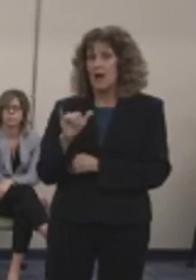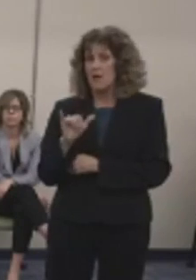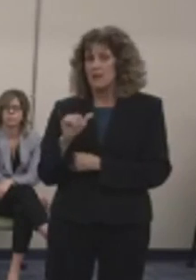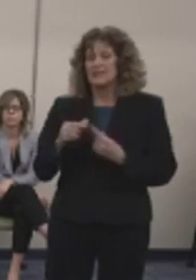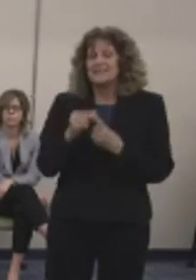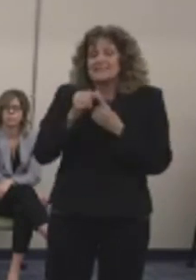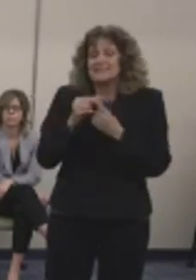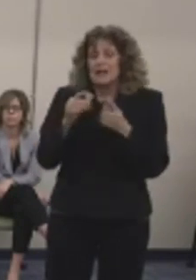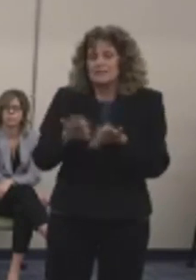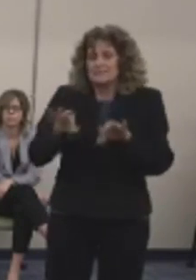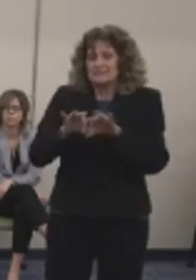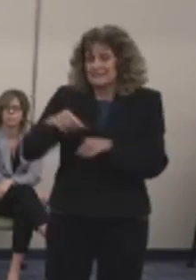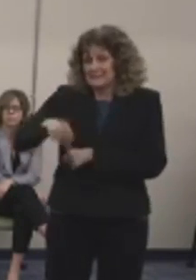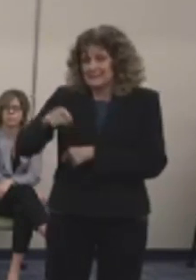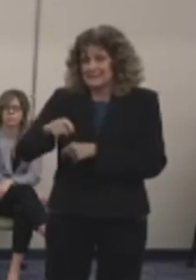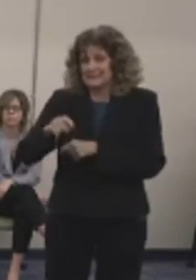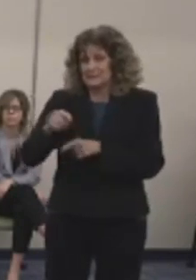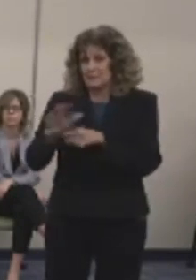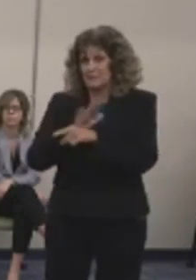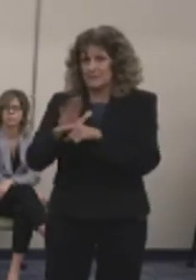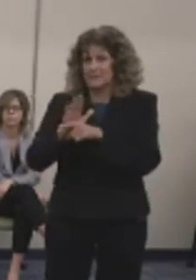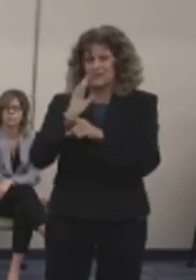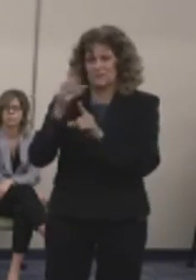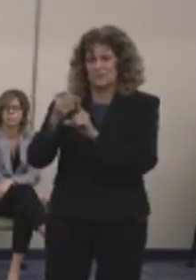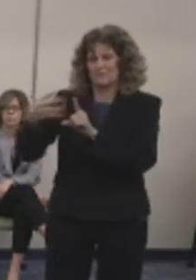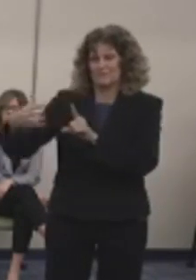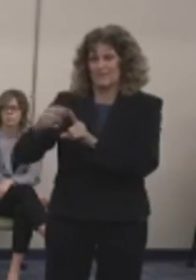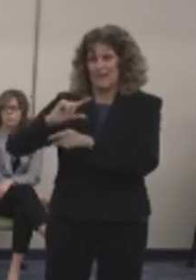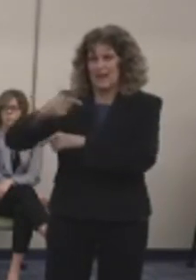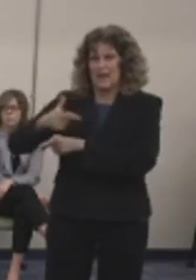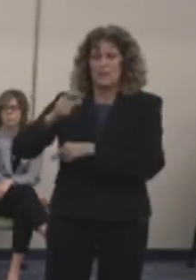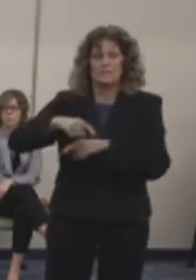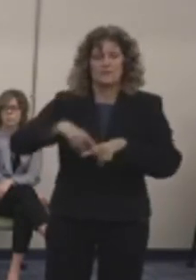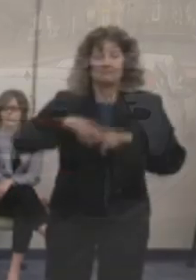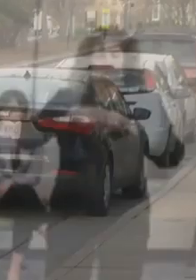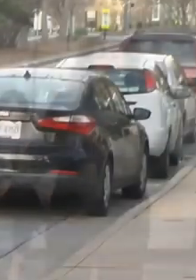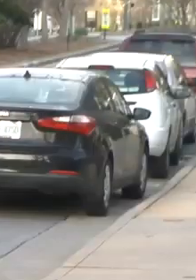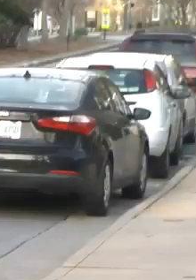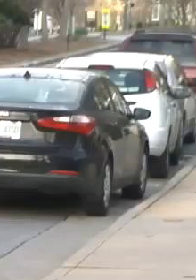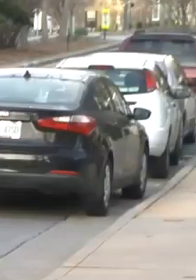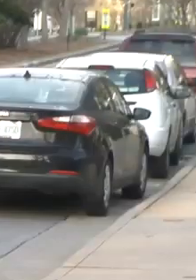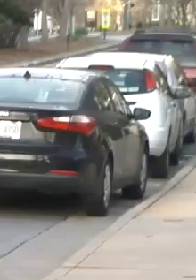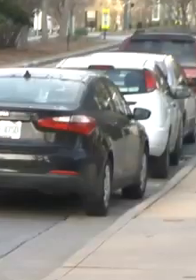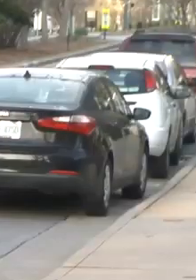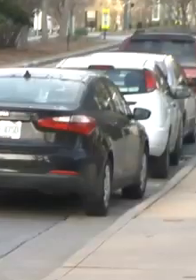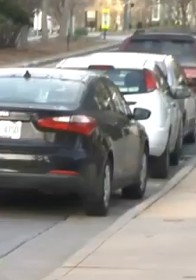based on how they see fit. So we'll have to stay tuned to see if this could change later on. Ted.